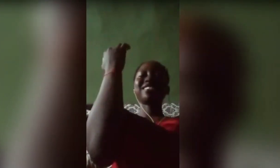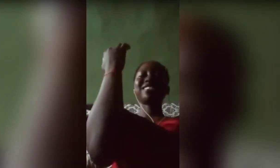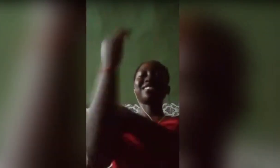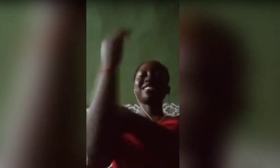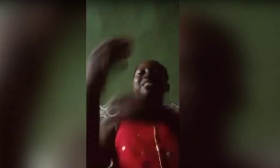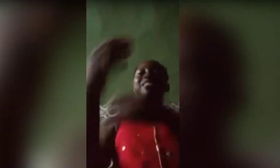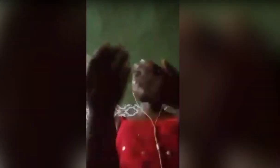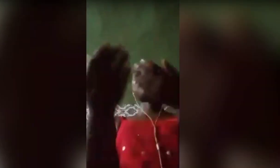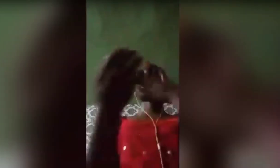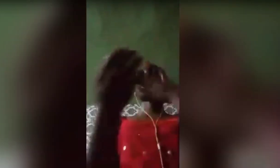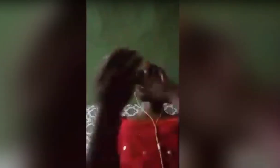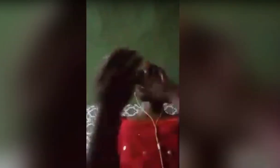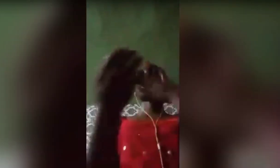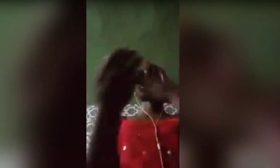Good afternoon.